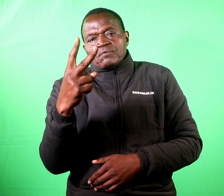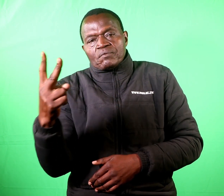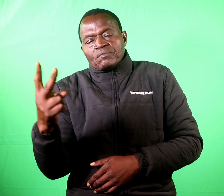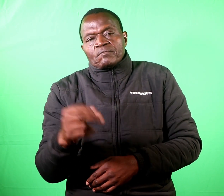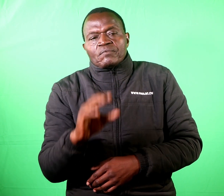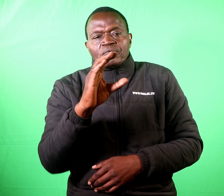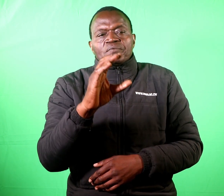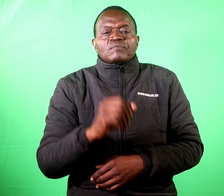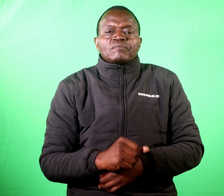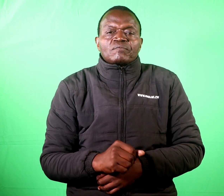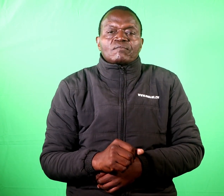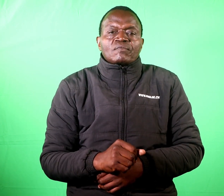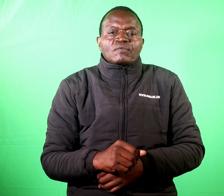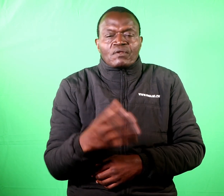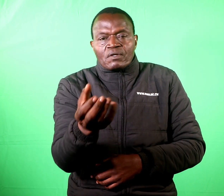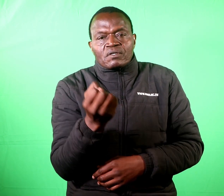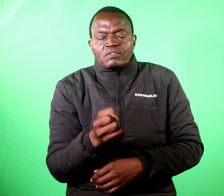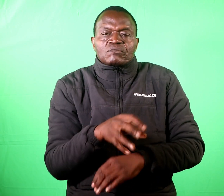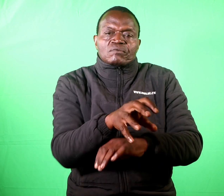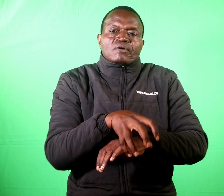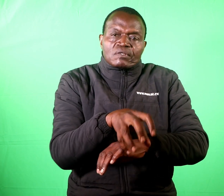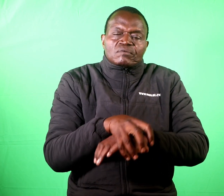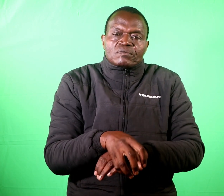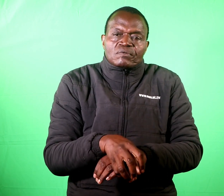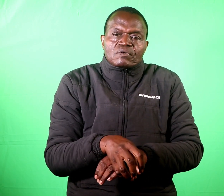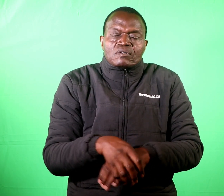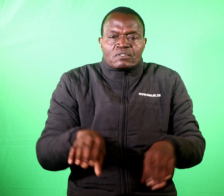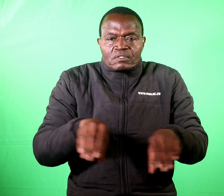C. Access to agricultural extension support.